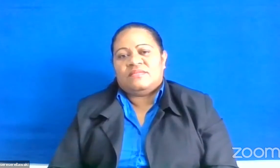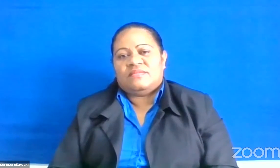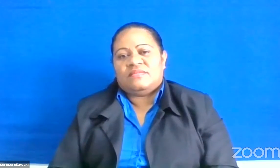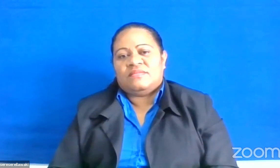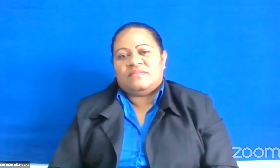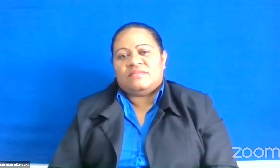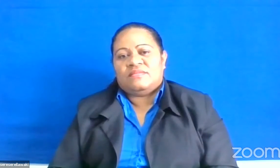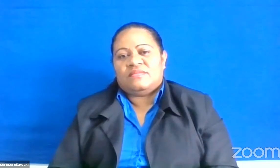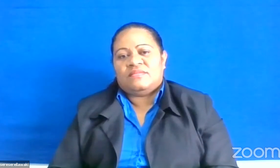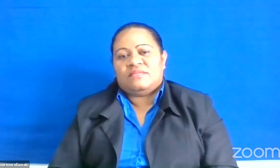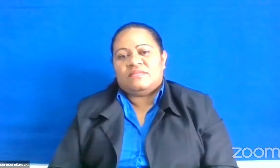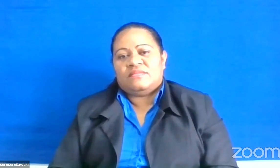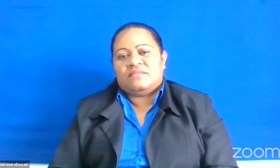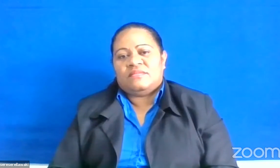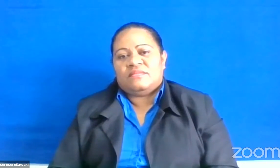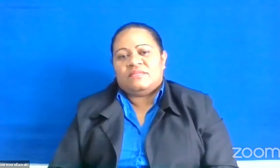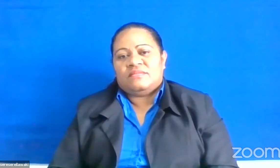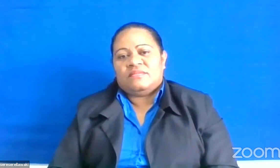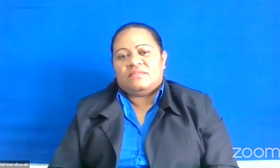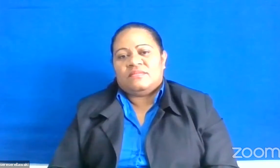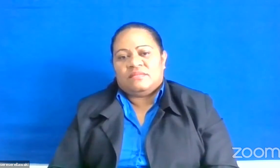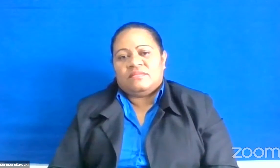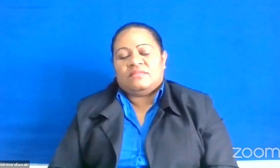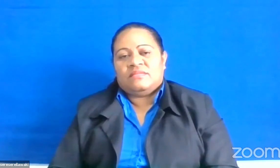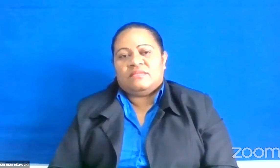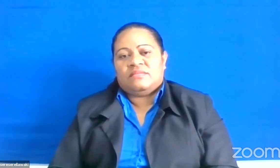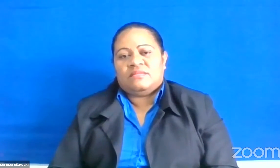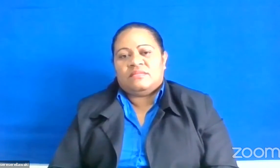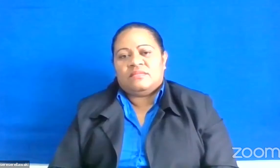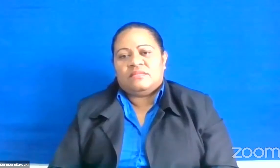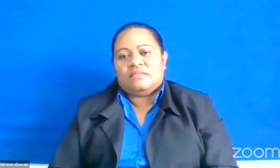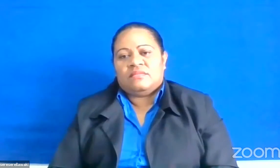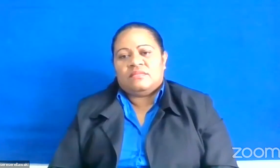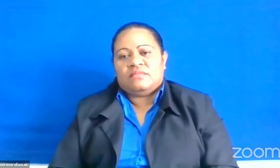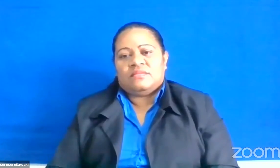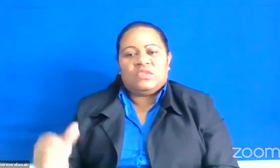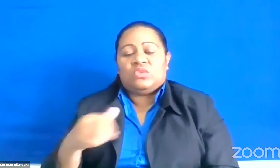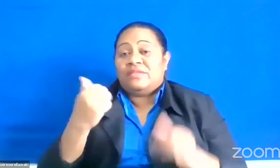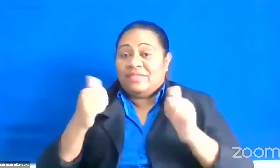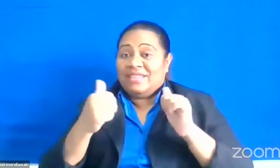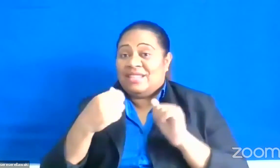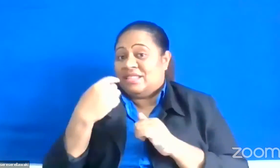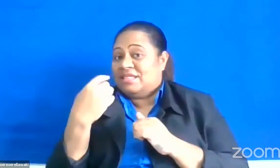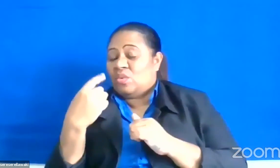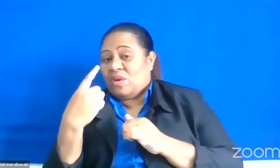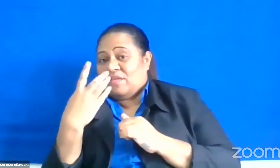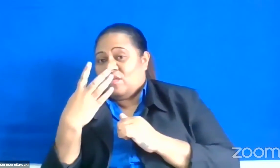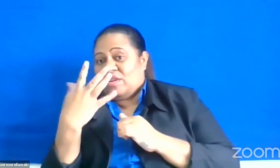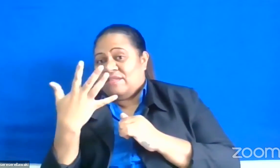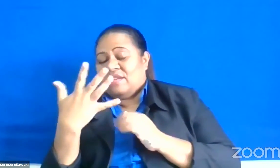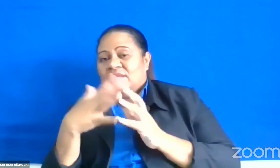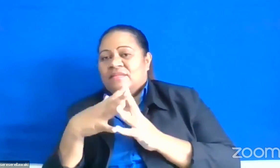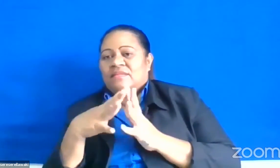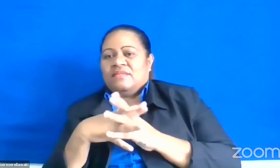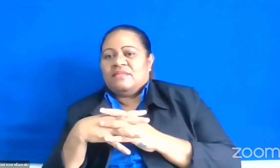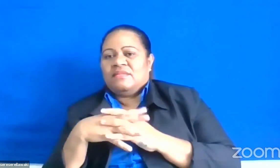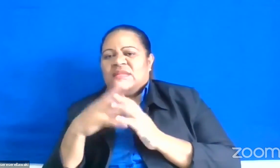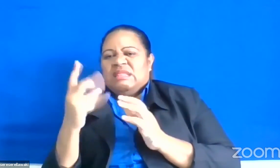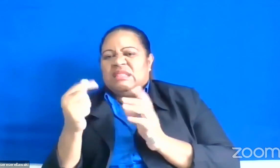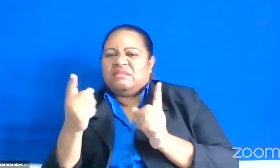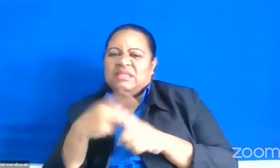and given that uh supposed to finish at 4 45 had our time extended because of some slight changes that